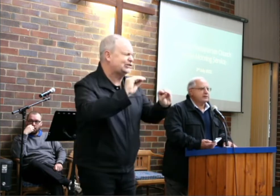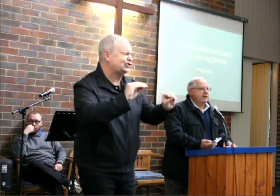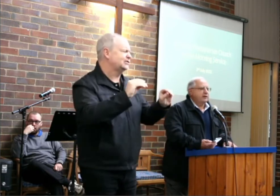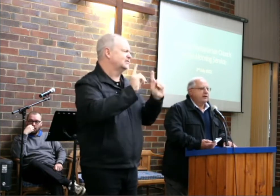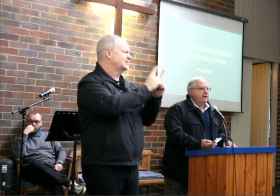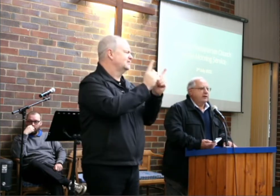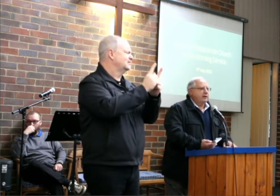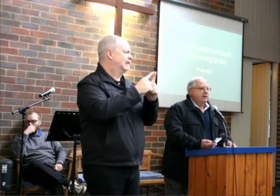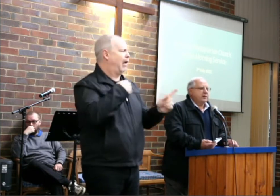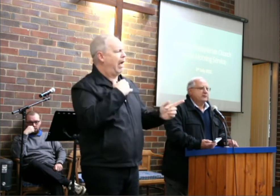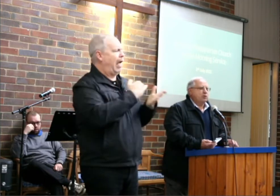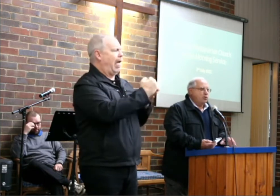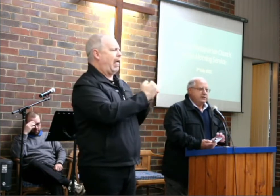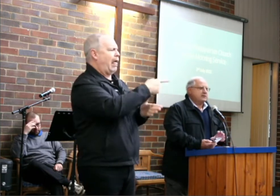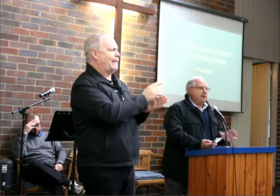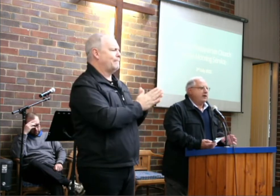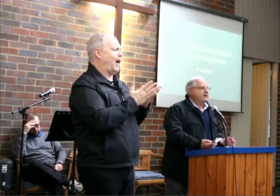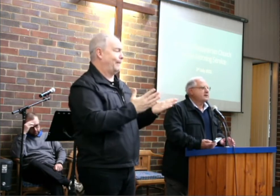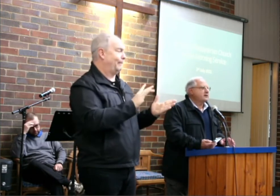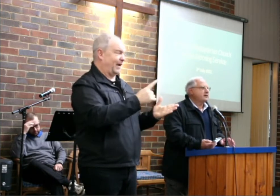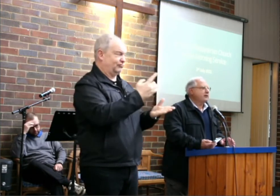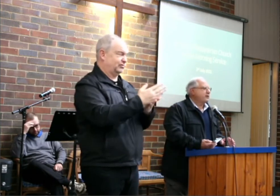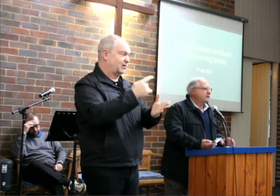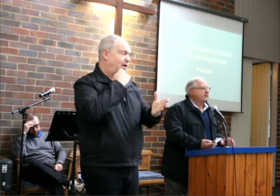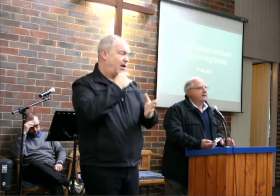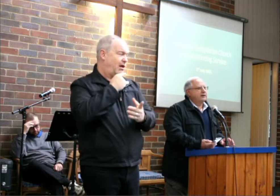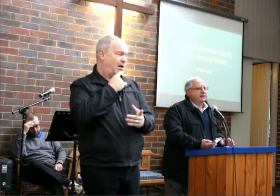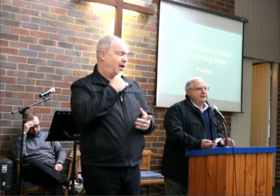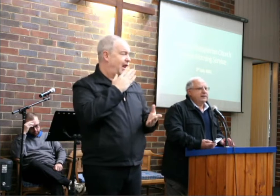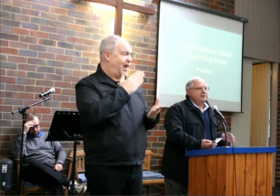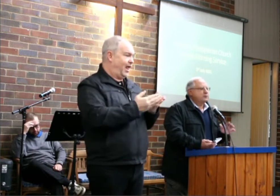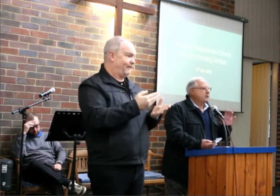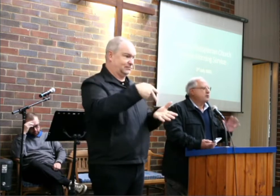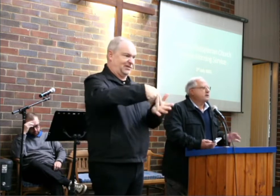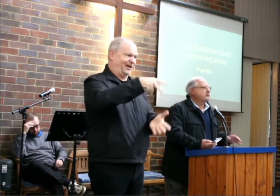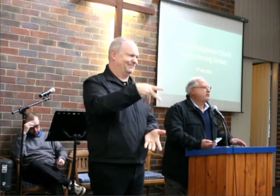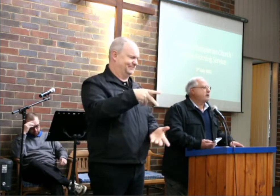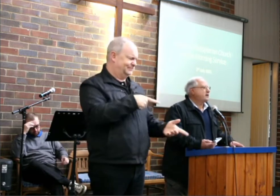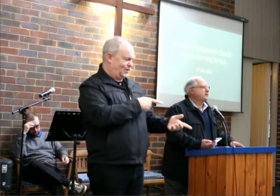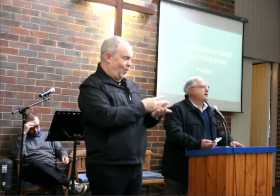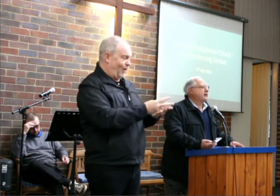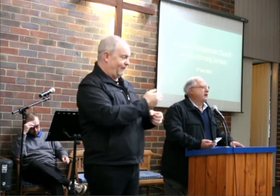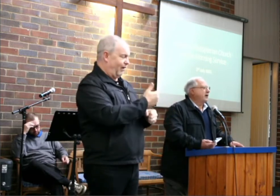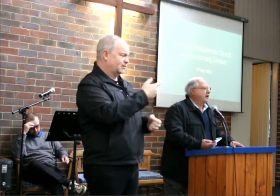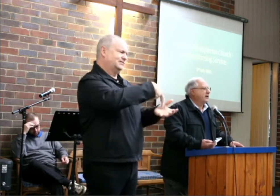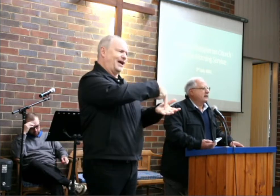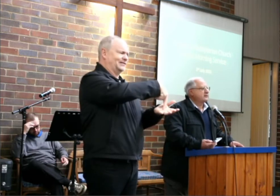that, but all these lies never really put the word of God